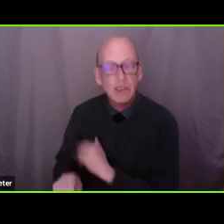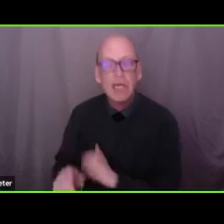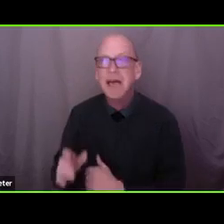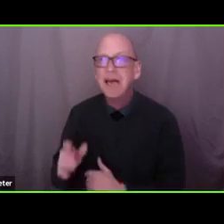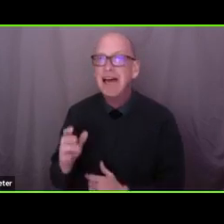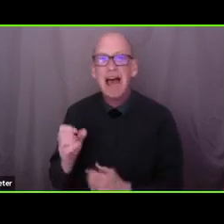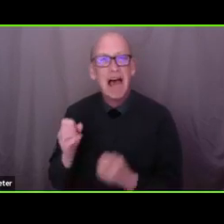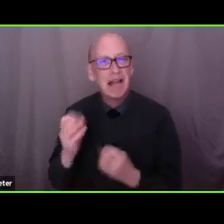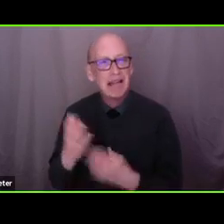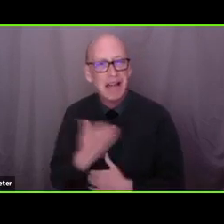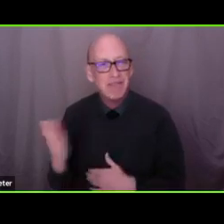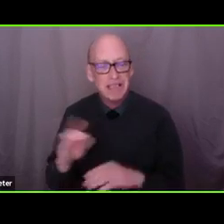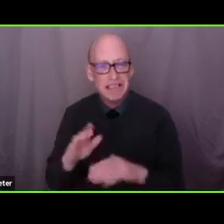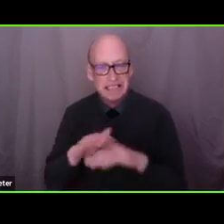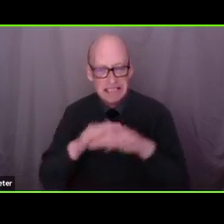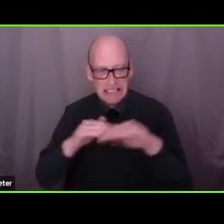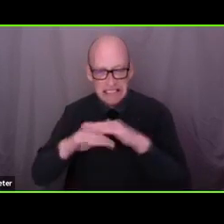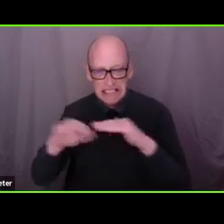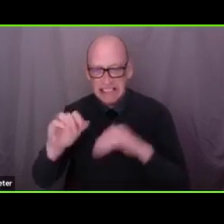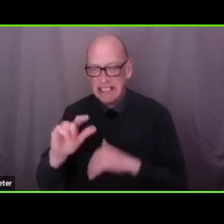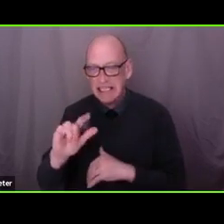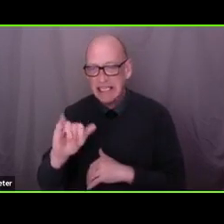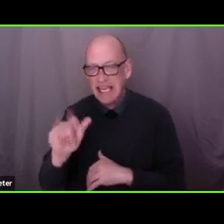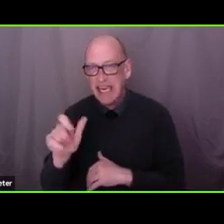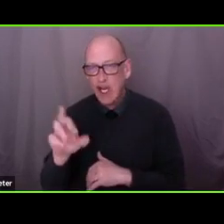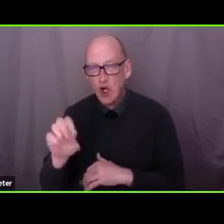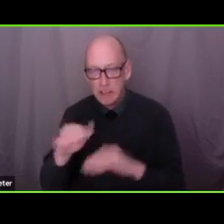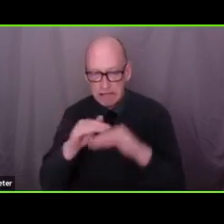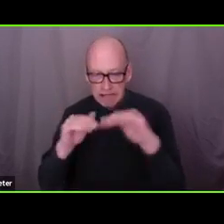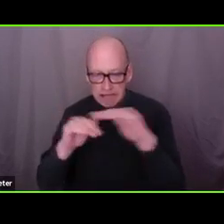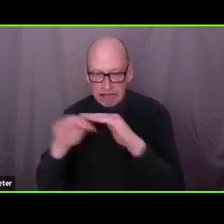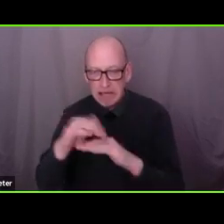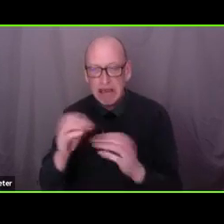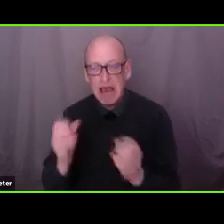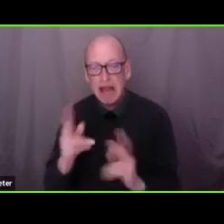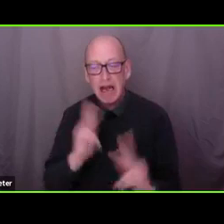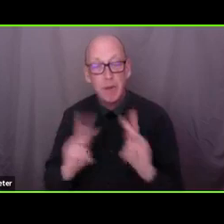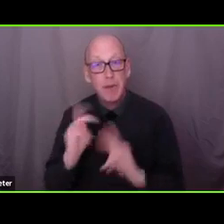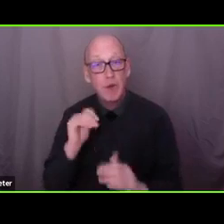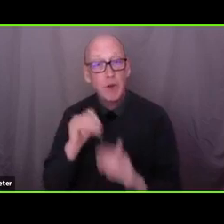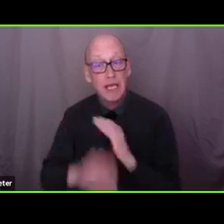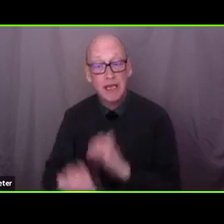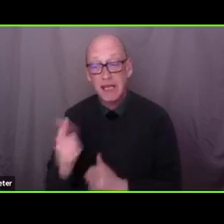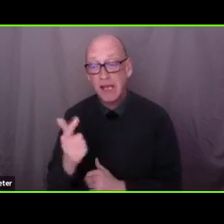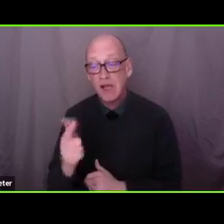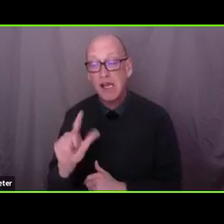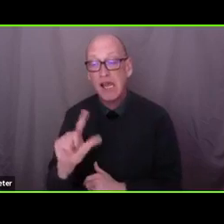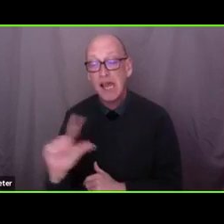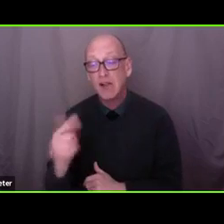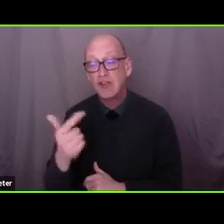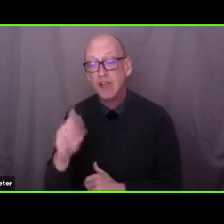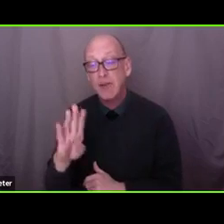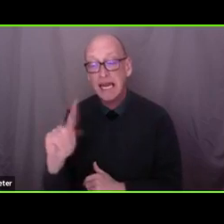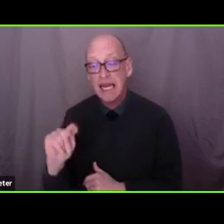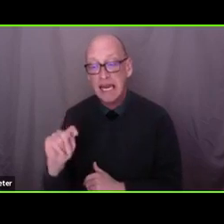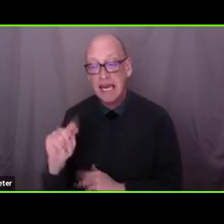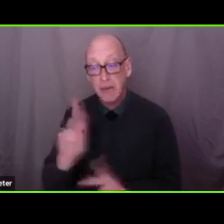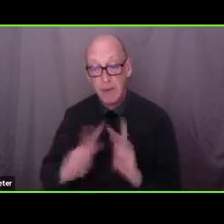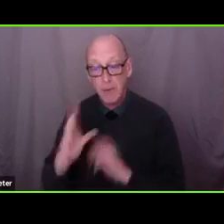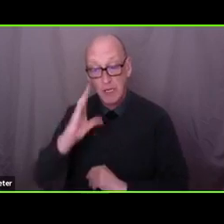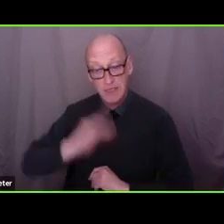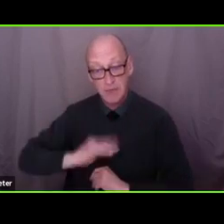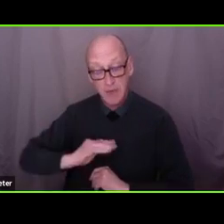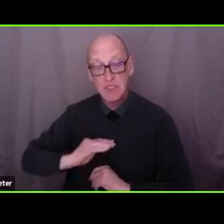layers. I think a lot of the folks in the LGBT community experience, depending on your background, your race,